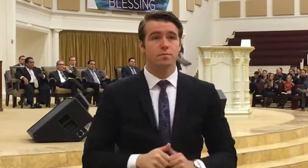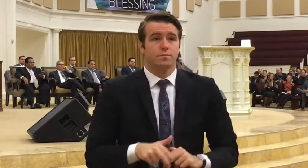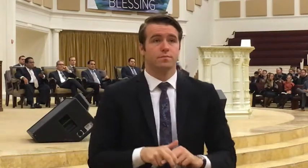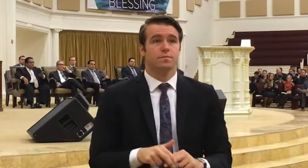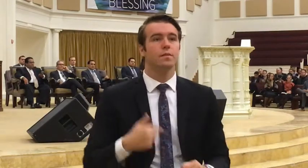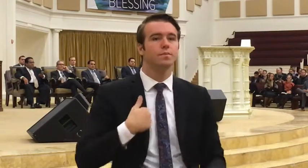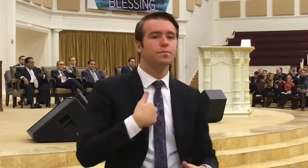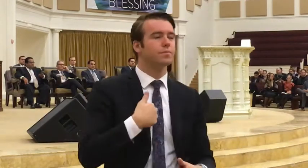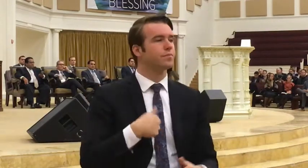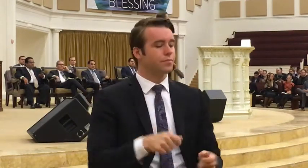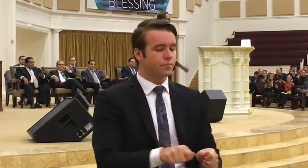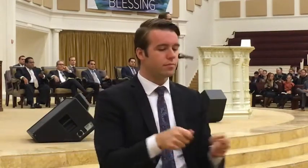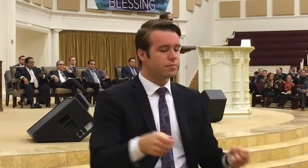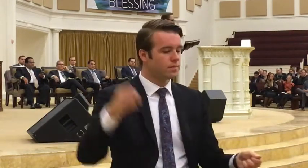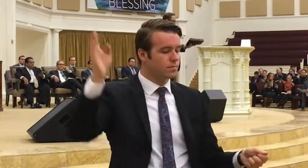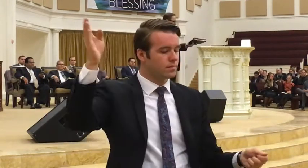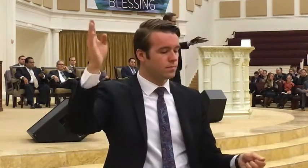info.